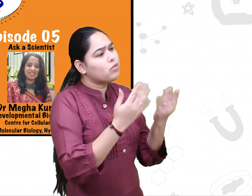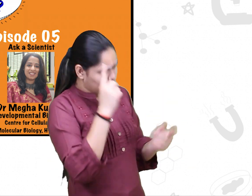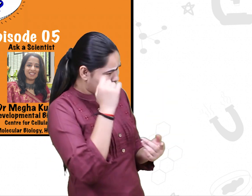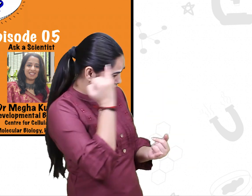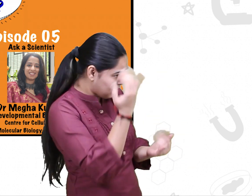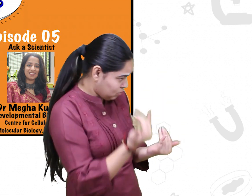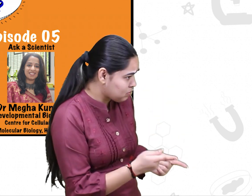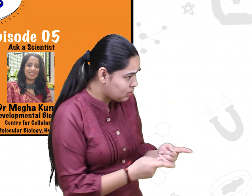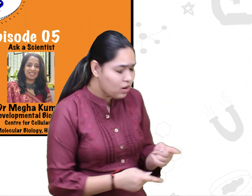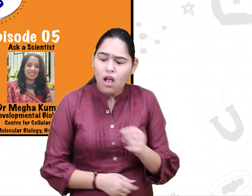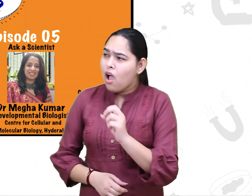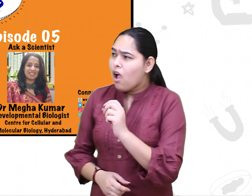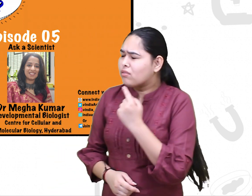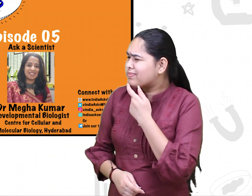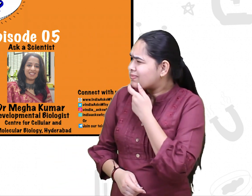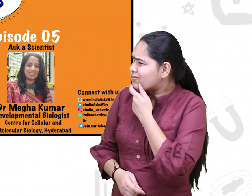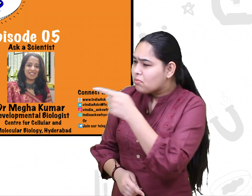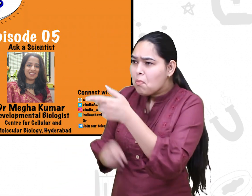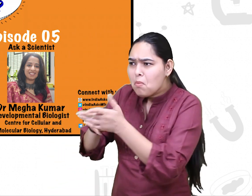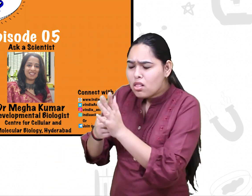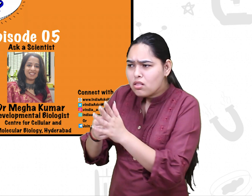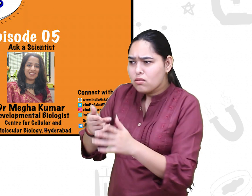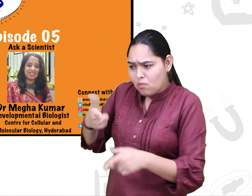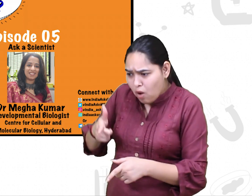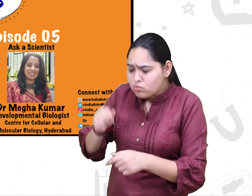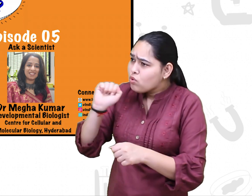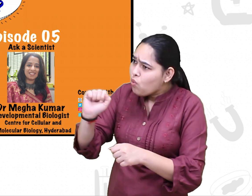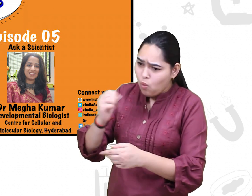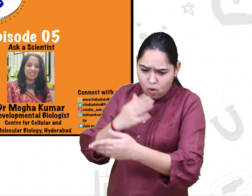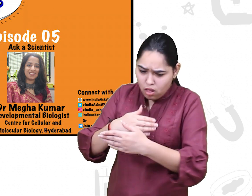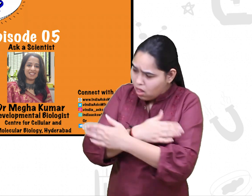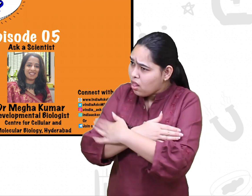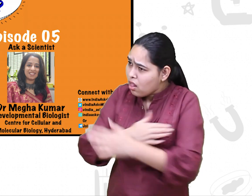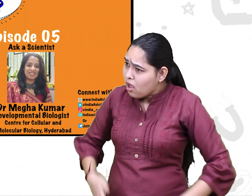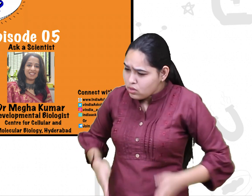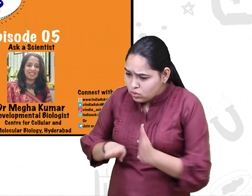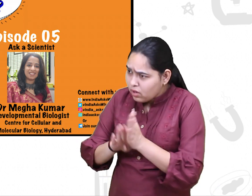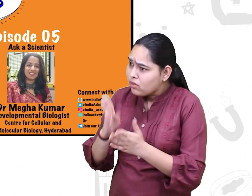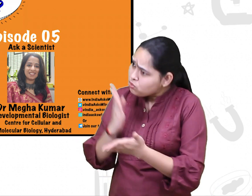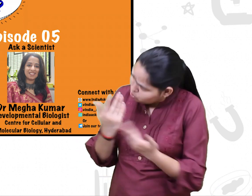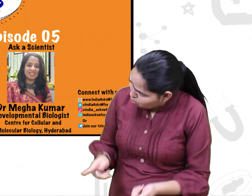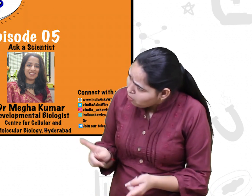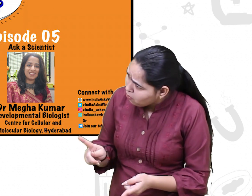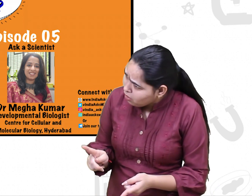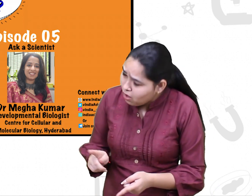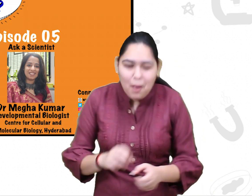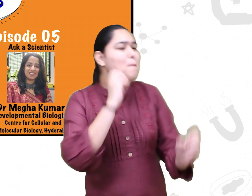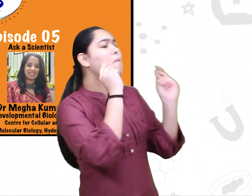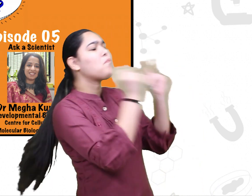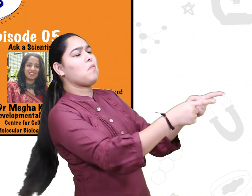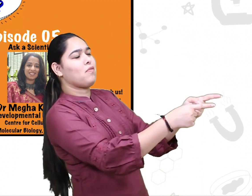had the mutated regular gene and instead of its normal regulator gene. Can you guess what might have